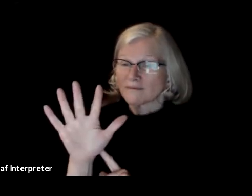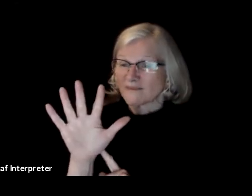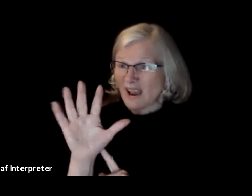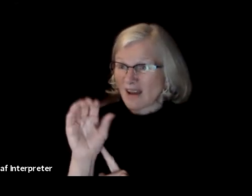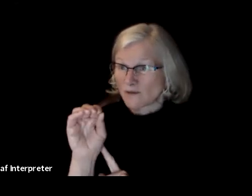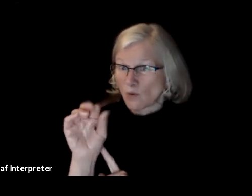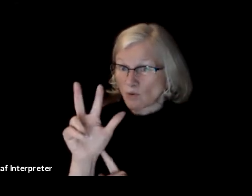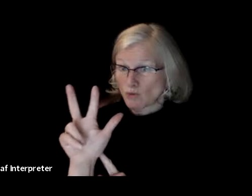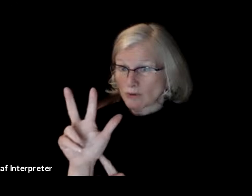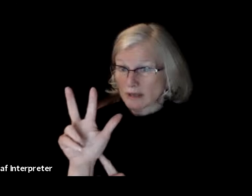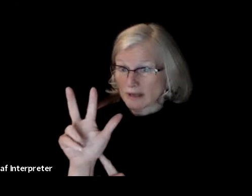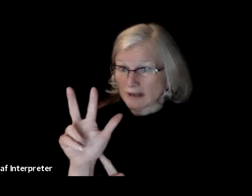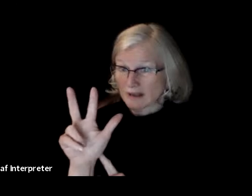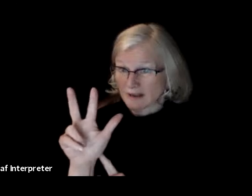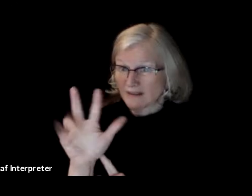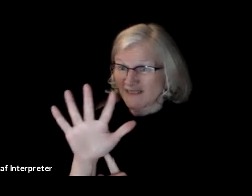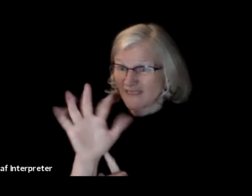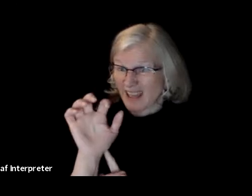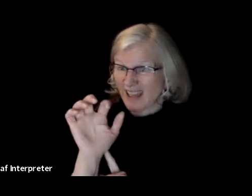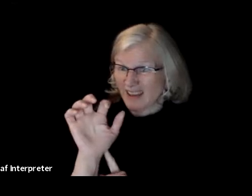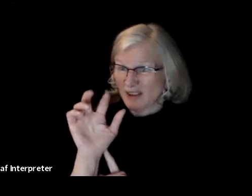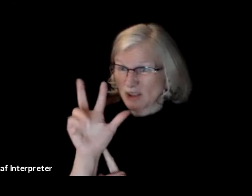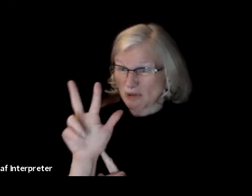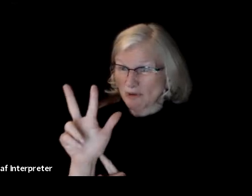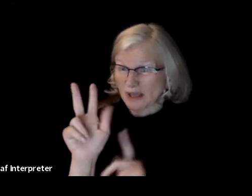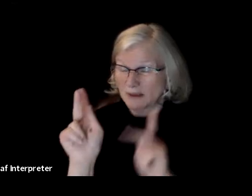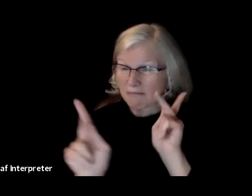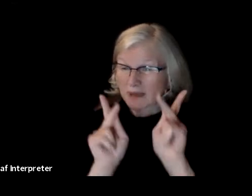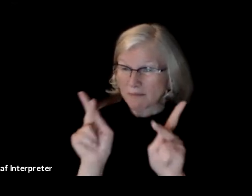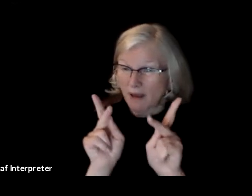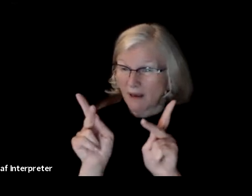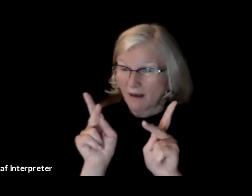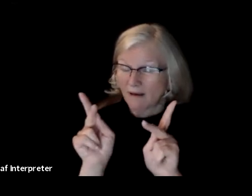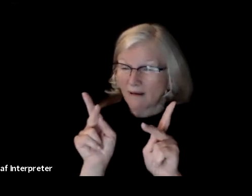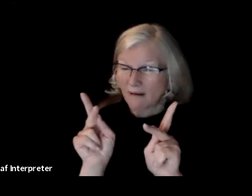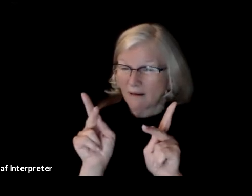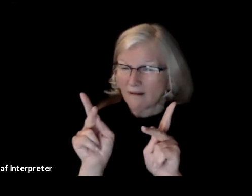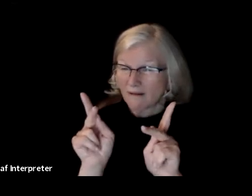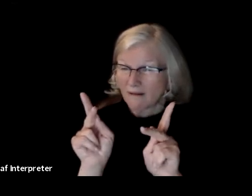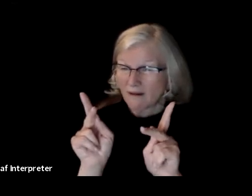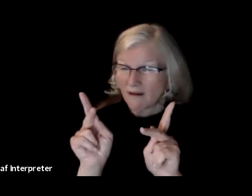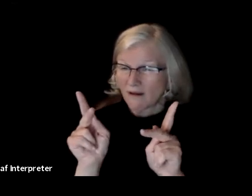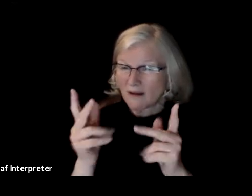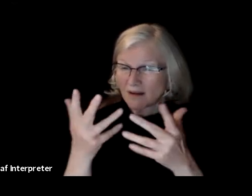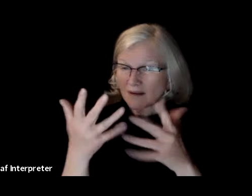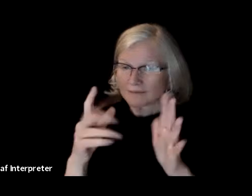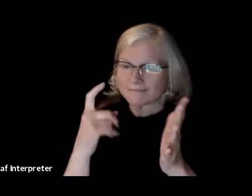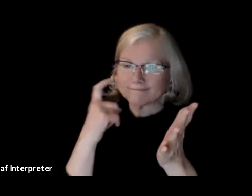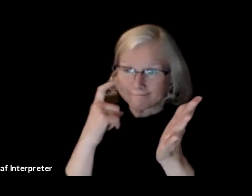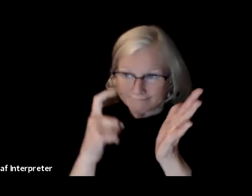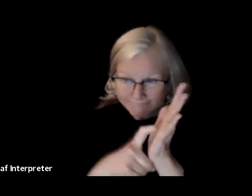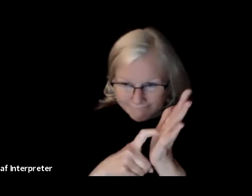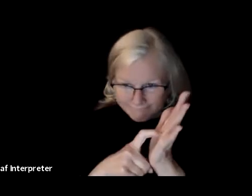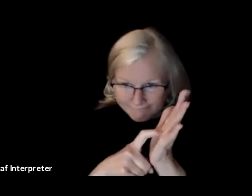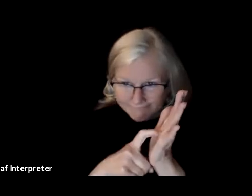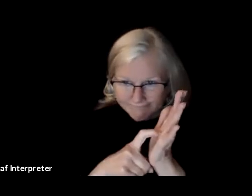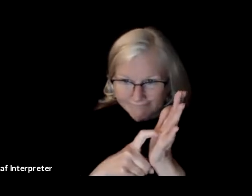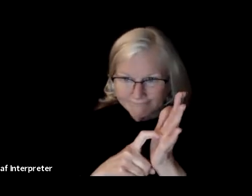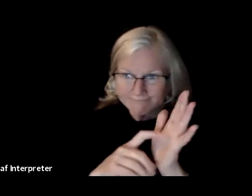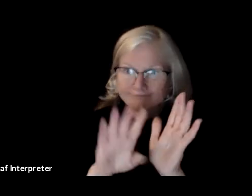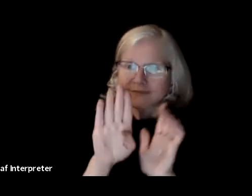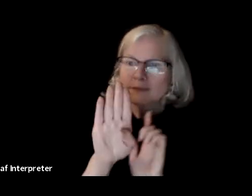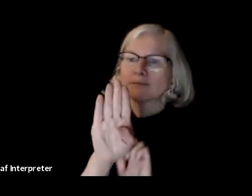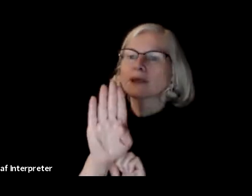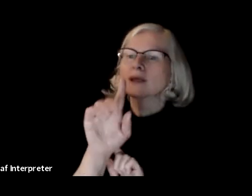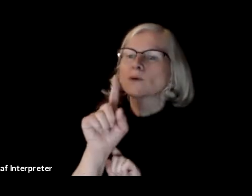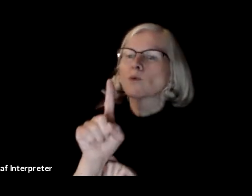503 individuals who have been identified as having B117. And